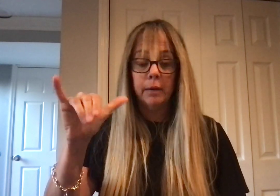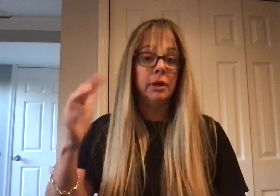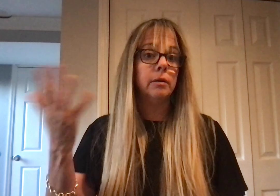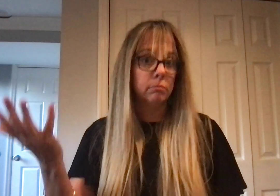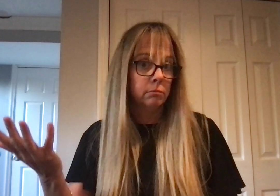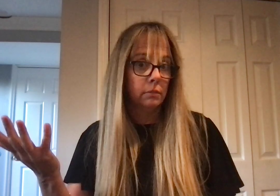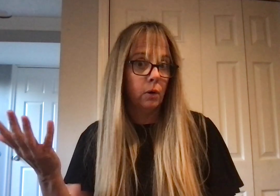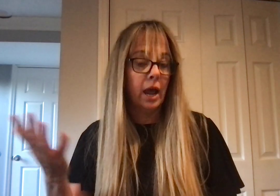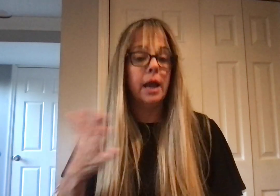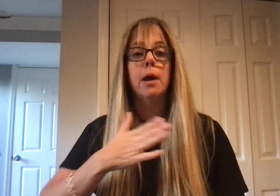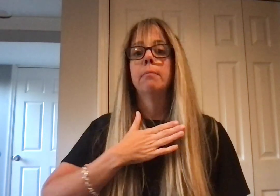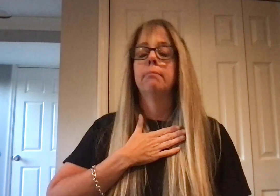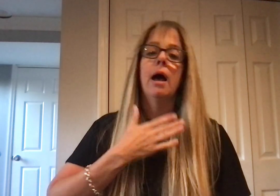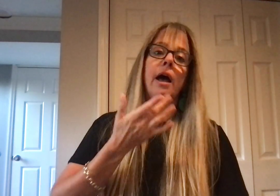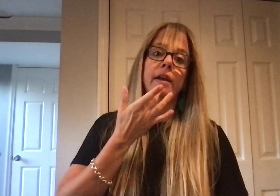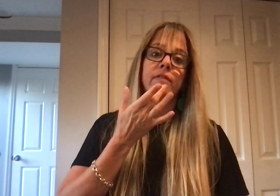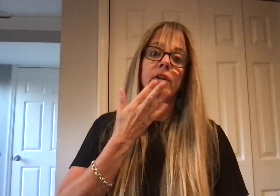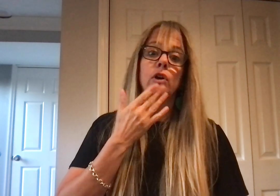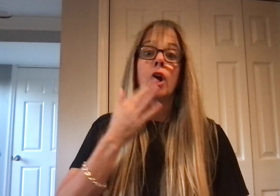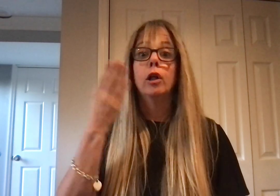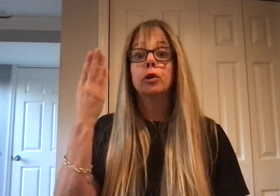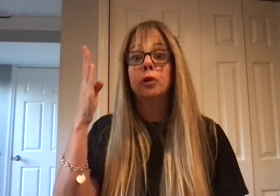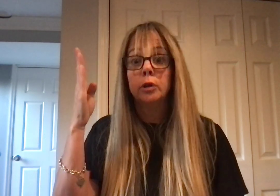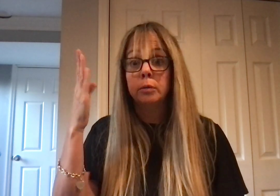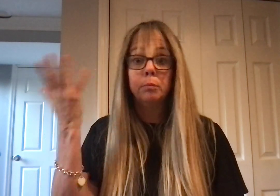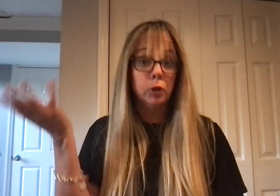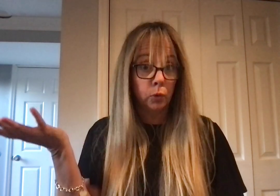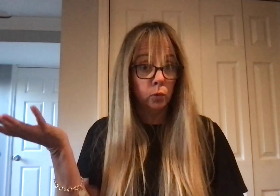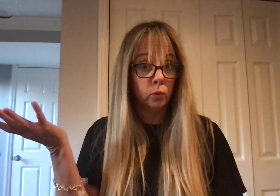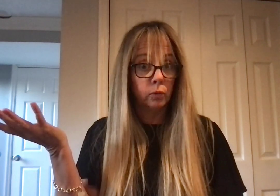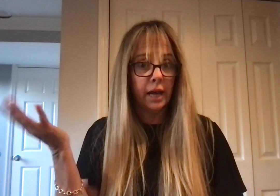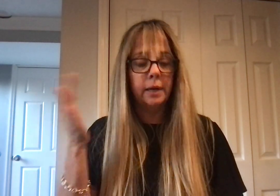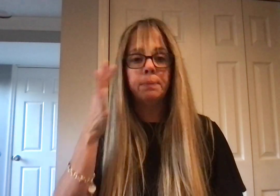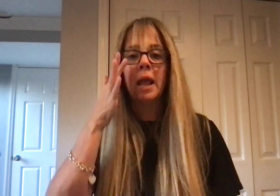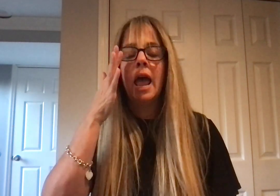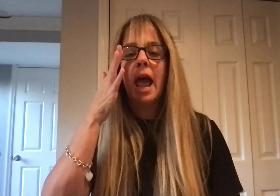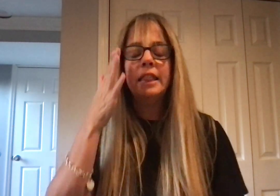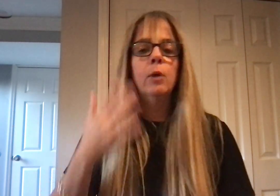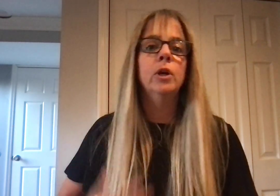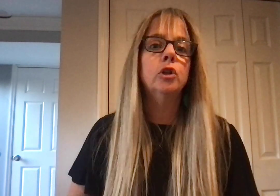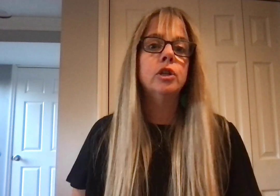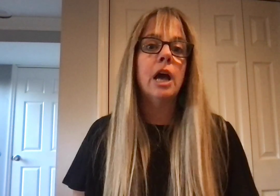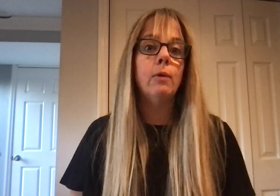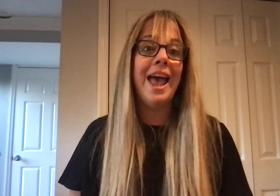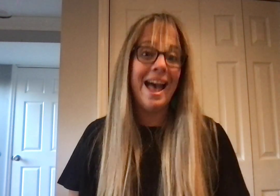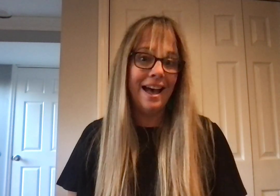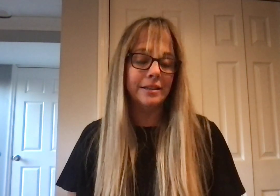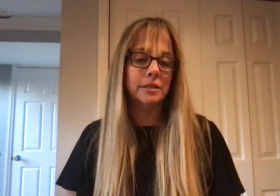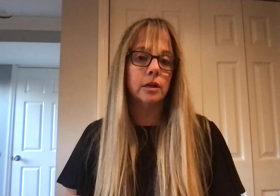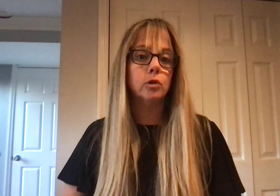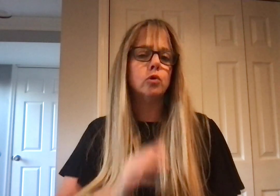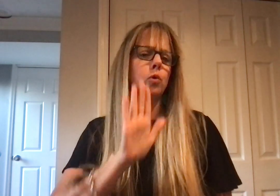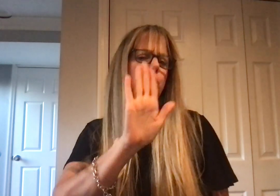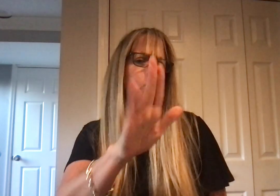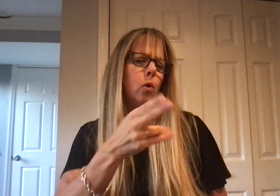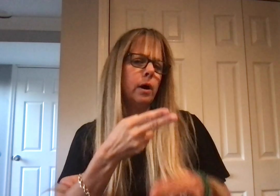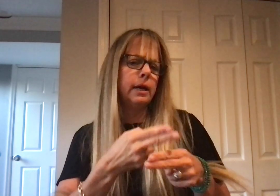Amy. Okay. My favorite color, blue, right? And then we learned how to ask. So your